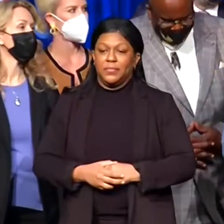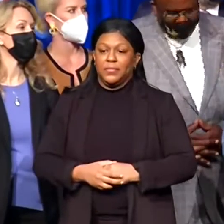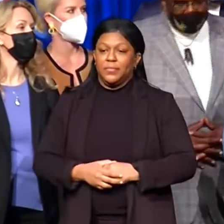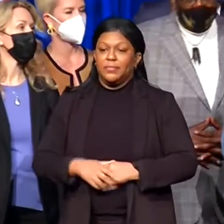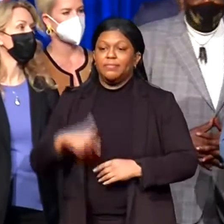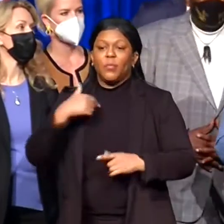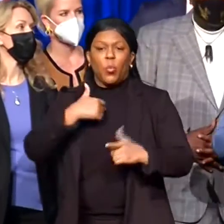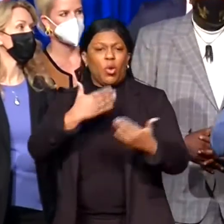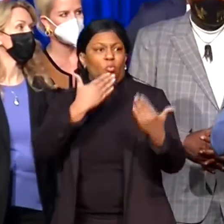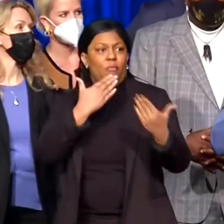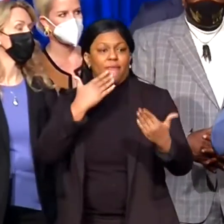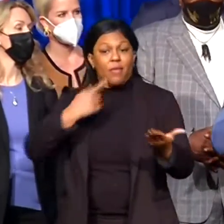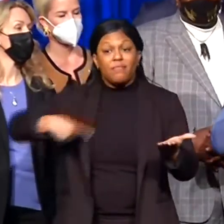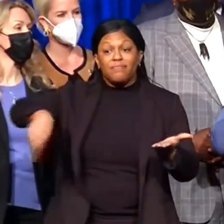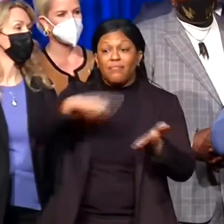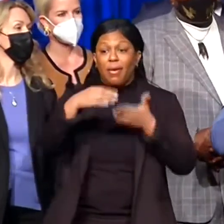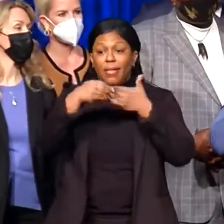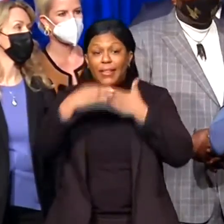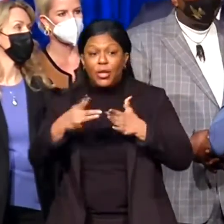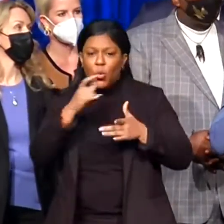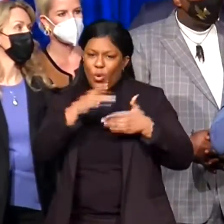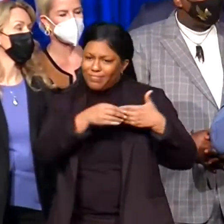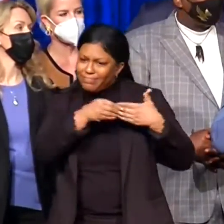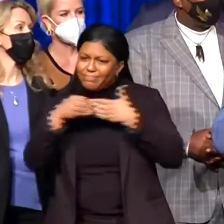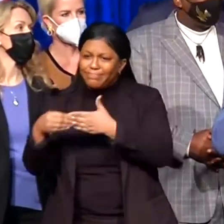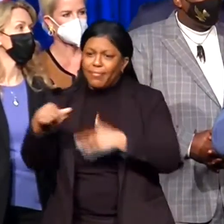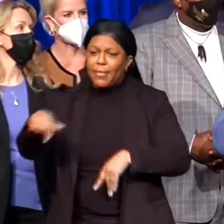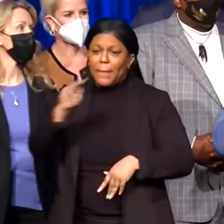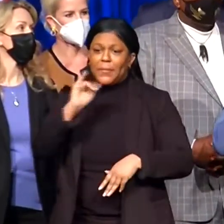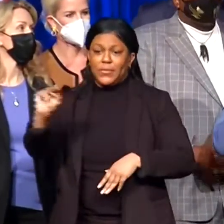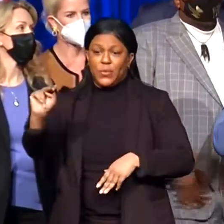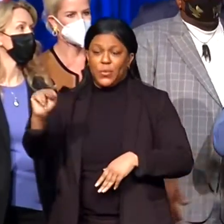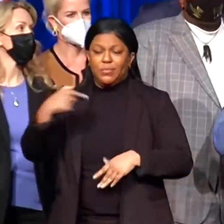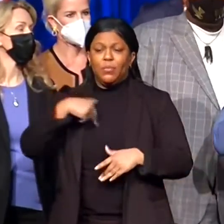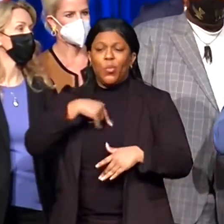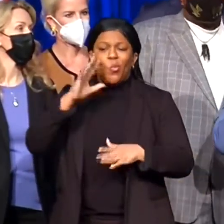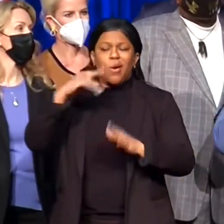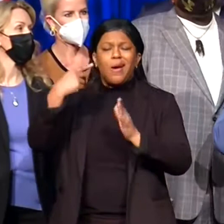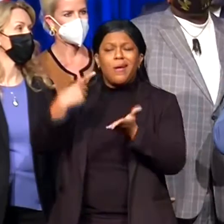Minneapolis, and I will talk about that momentarily.